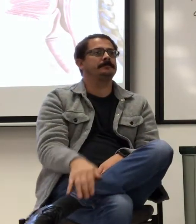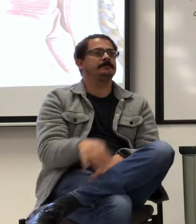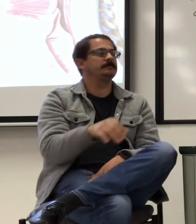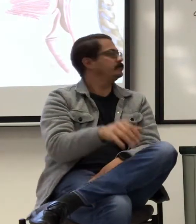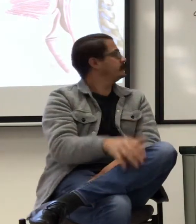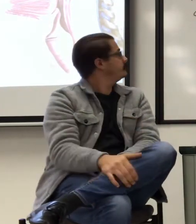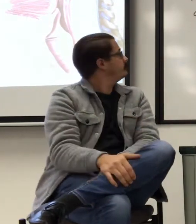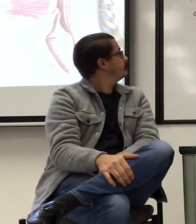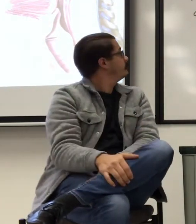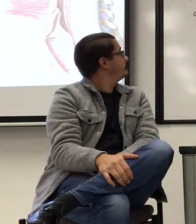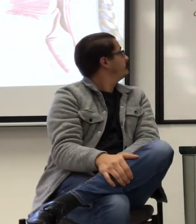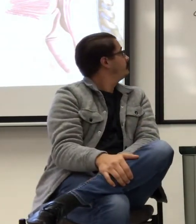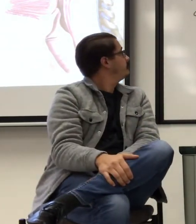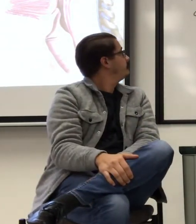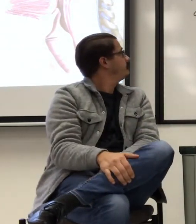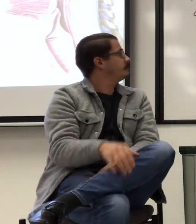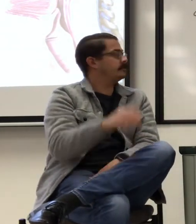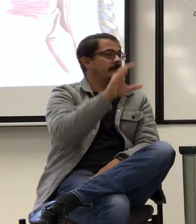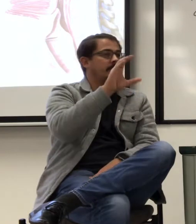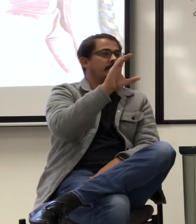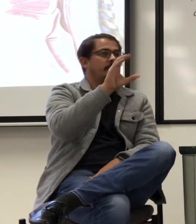conchi